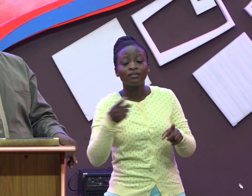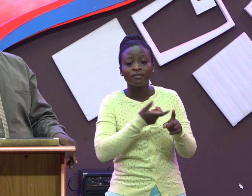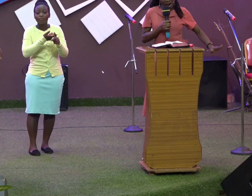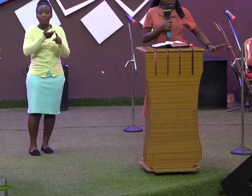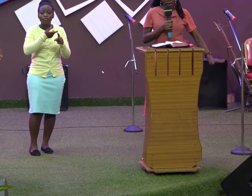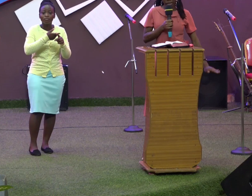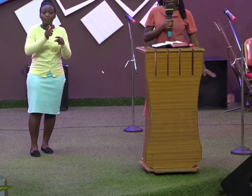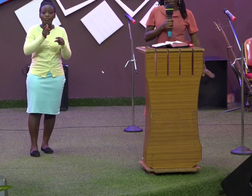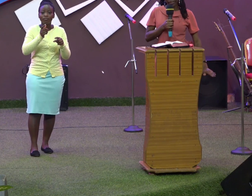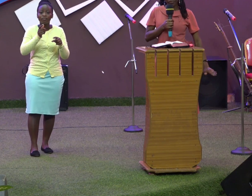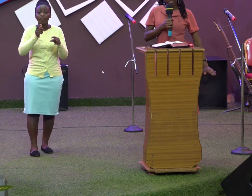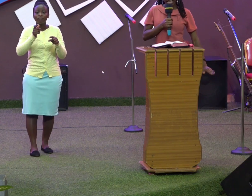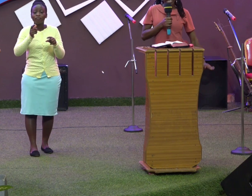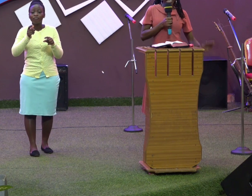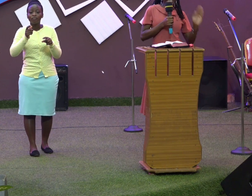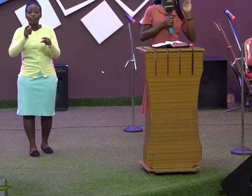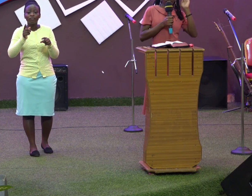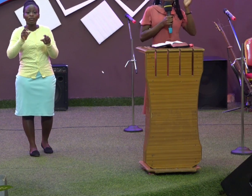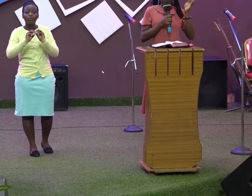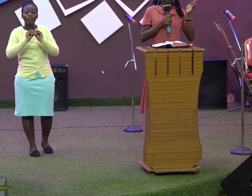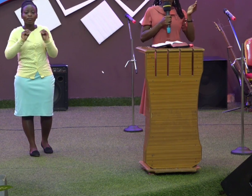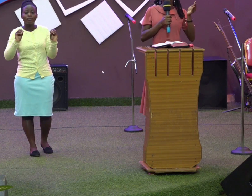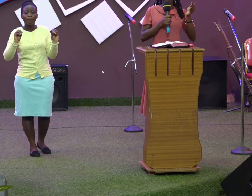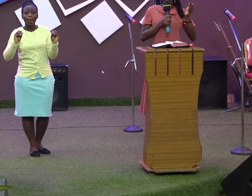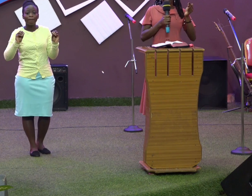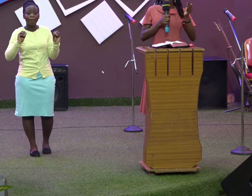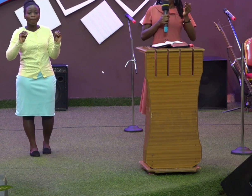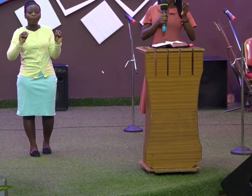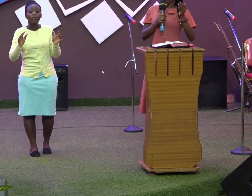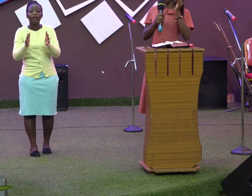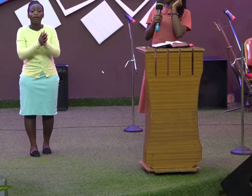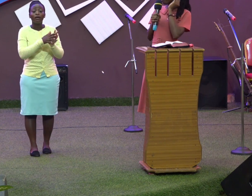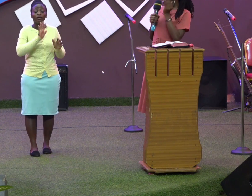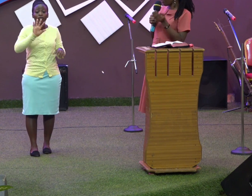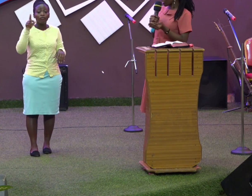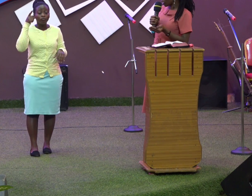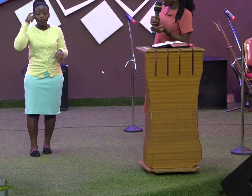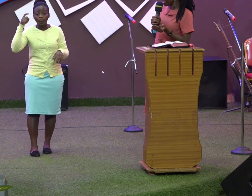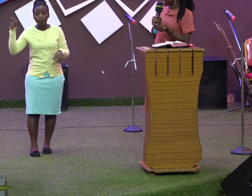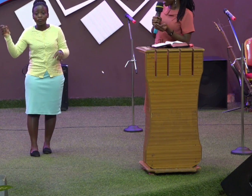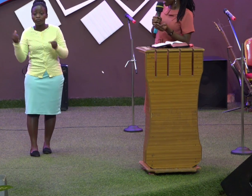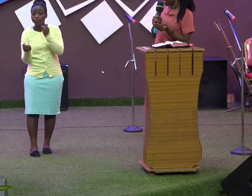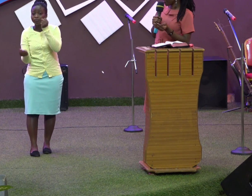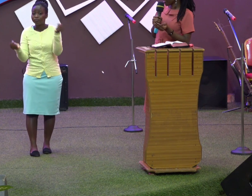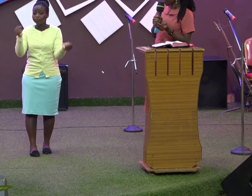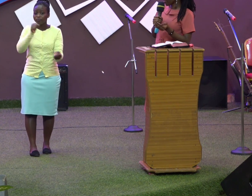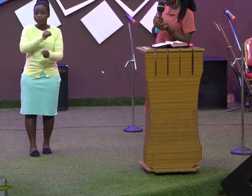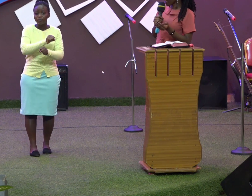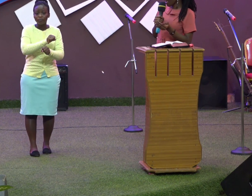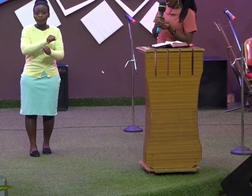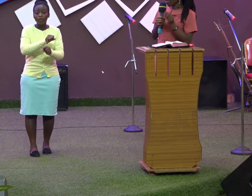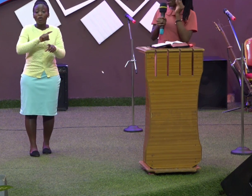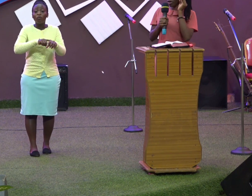drift down. Yet he had sharpened down. When your dreams had even changed. Have